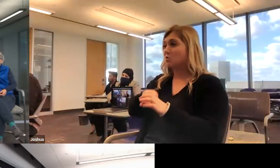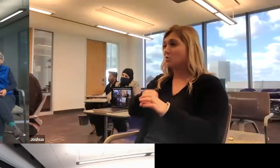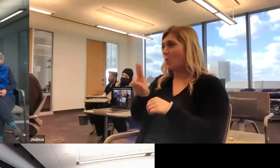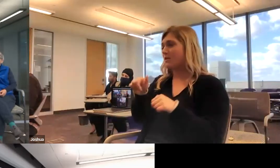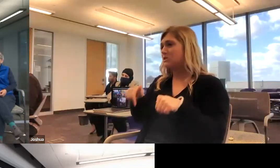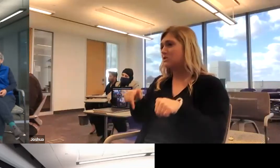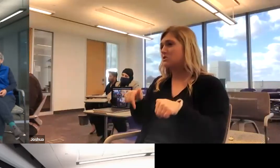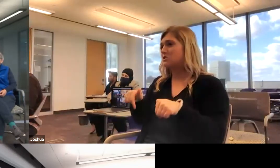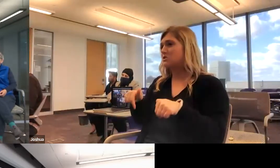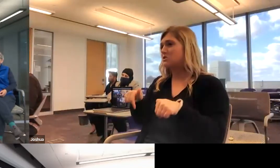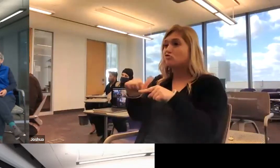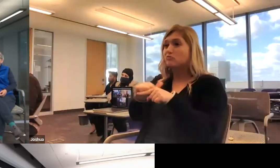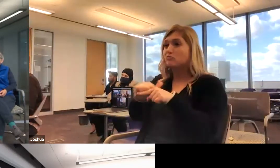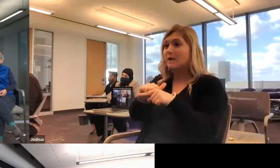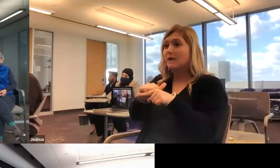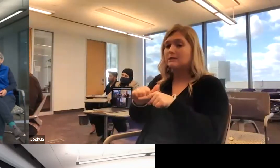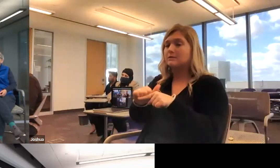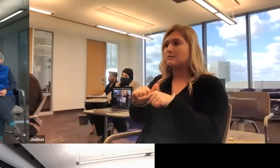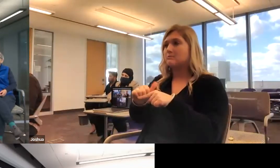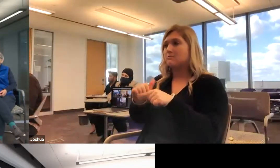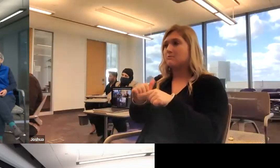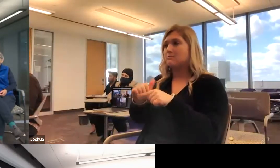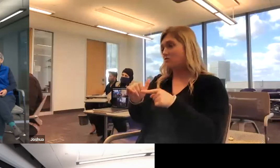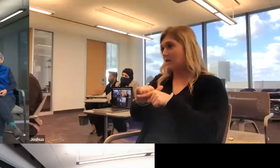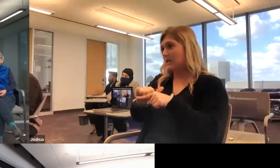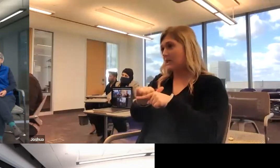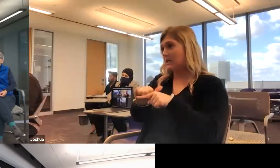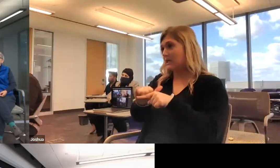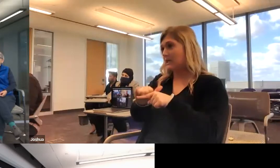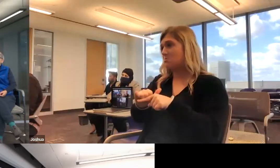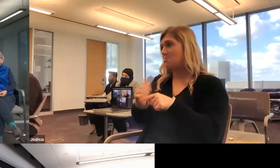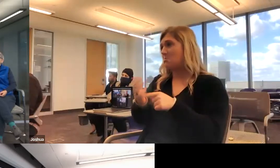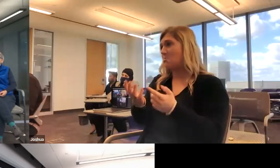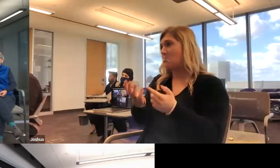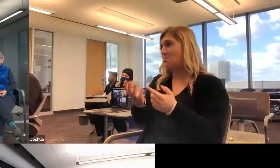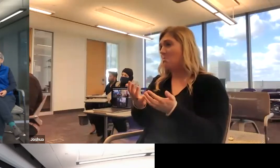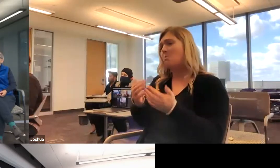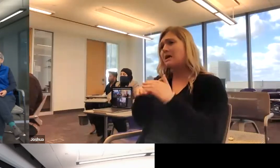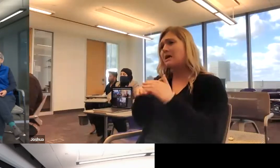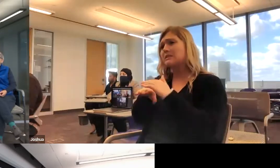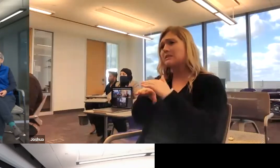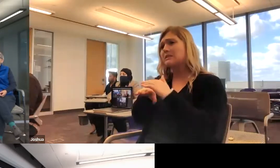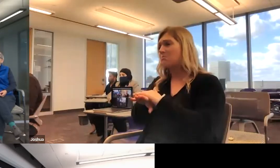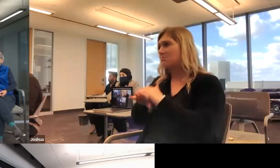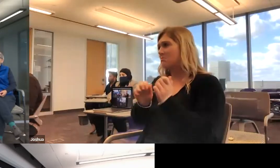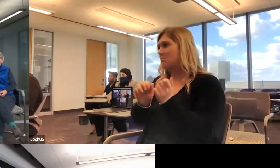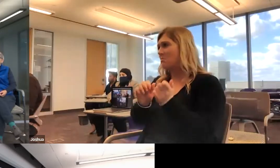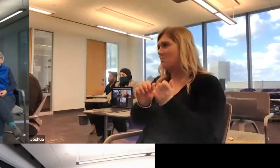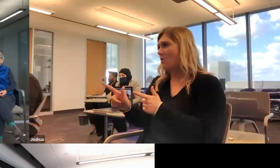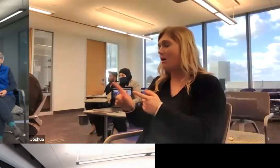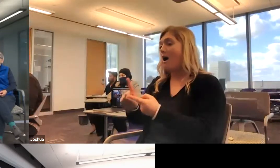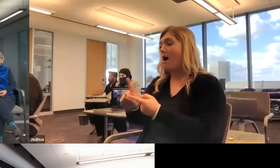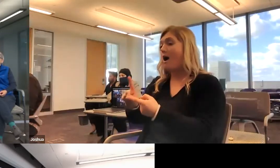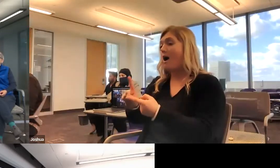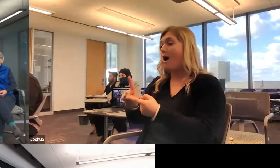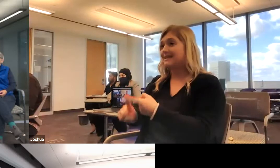found, you know, like all that training that we have to do online was all accessible